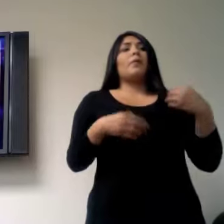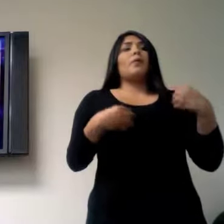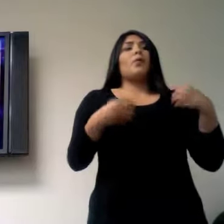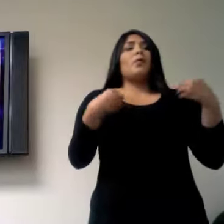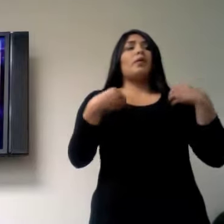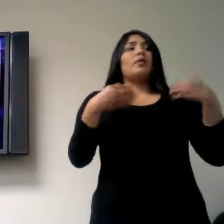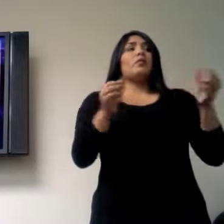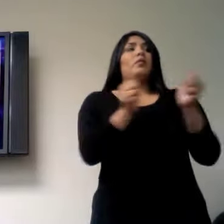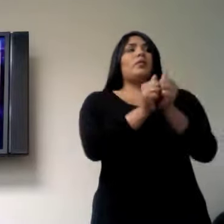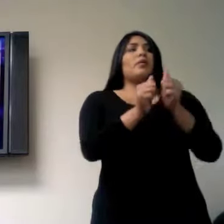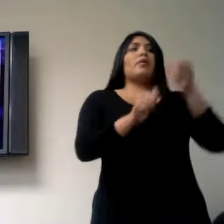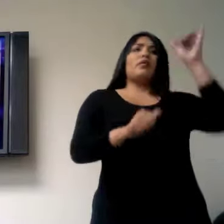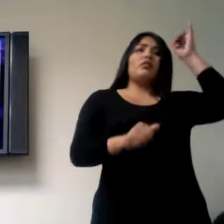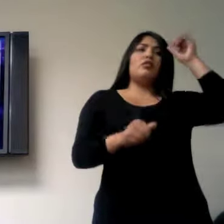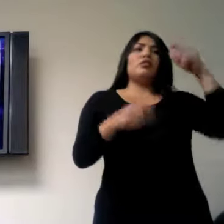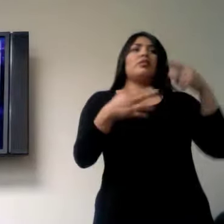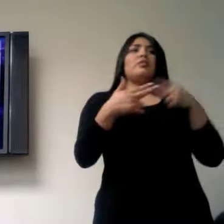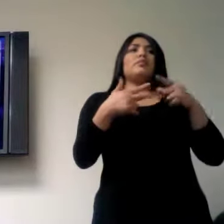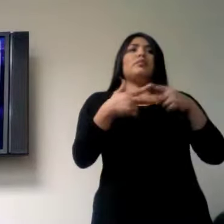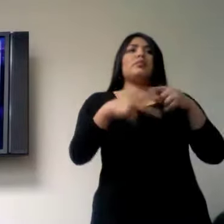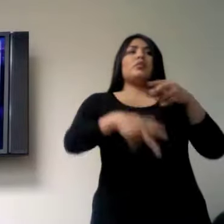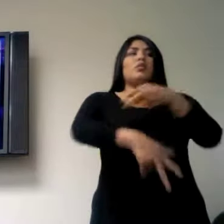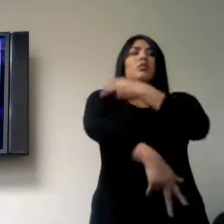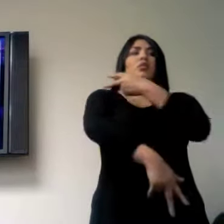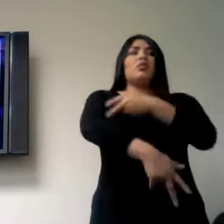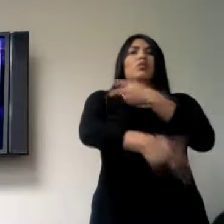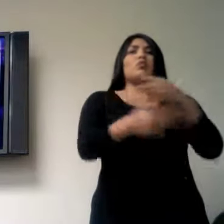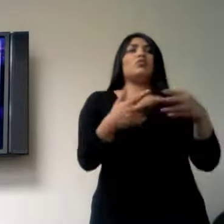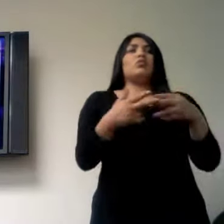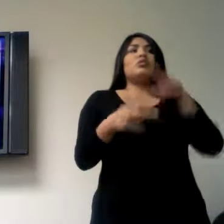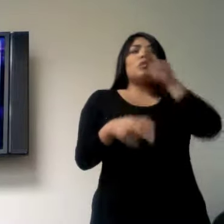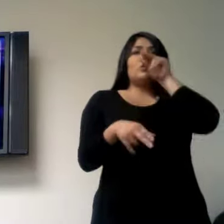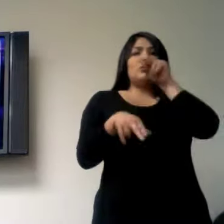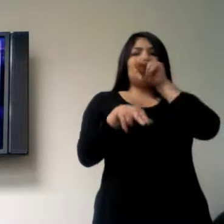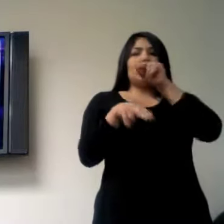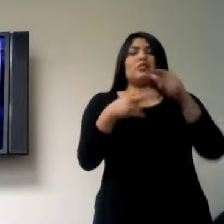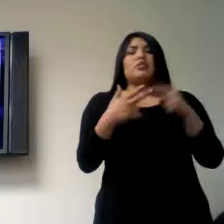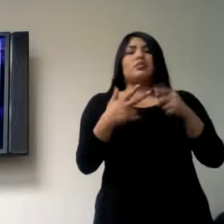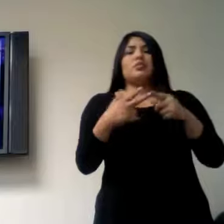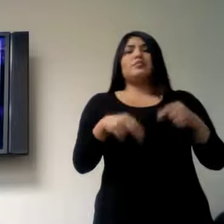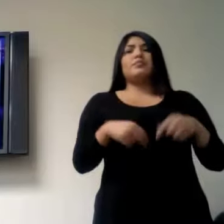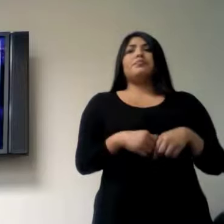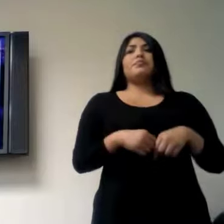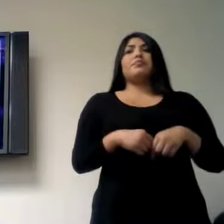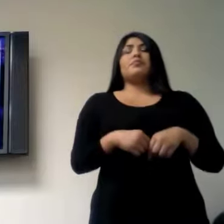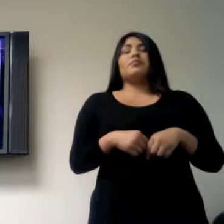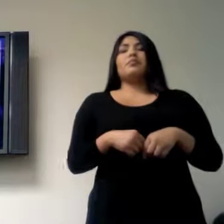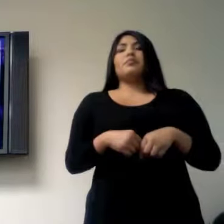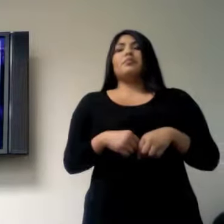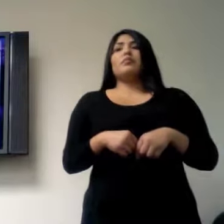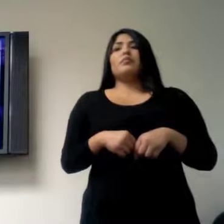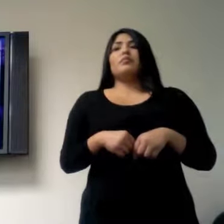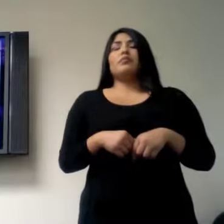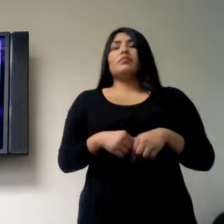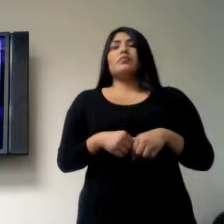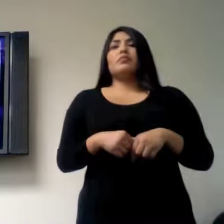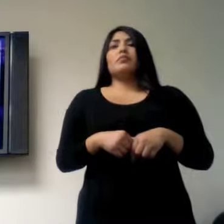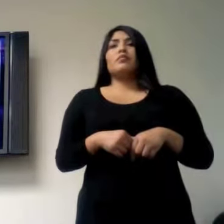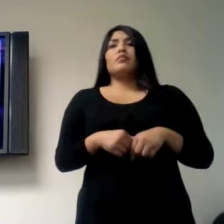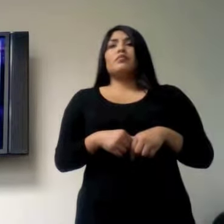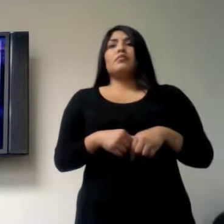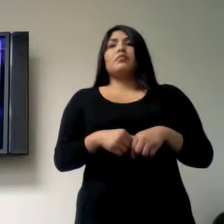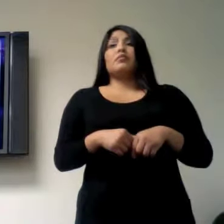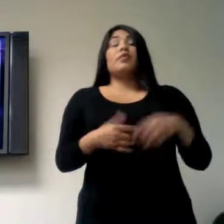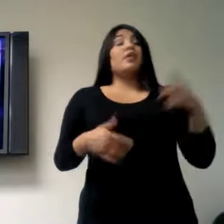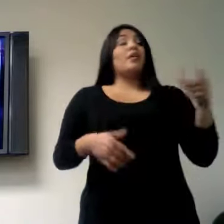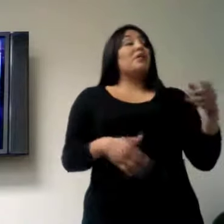sheep, goats, and chickens. Colonel Johnson developed a dislike for both their performance and their entourage. He